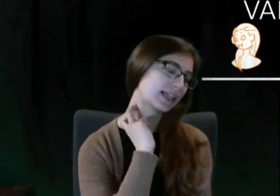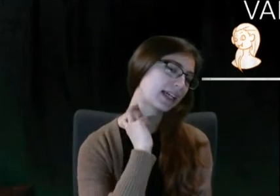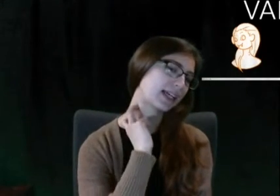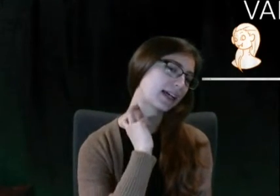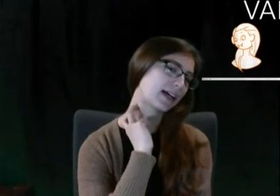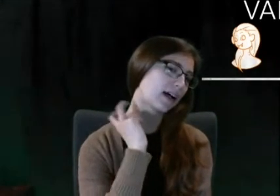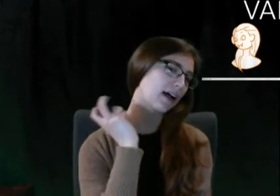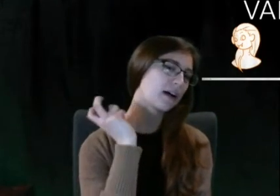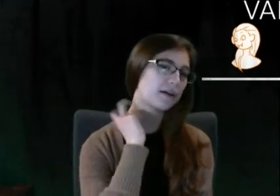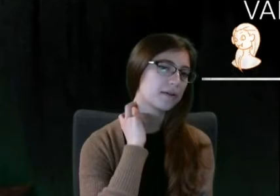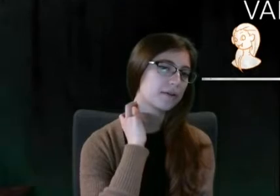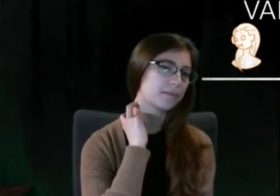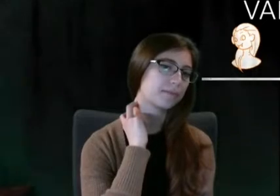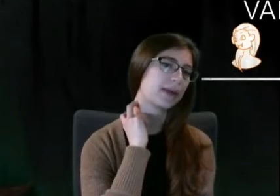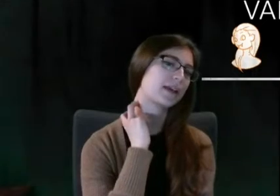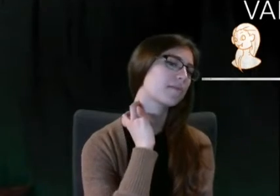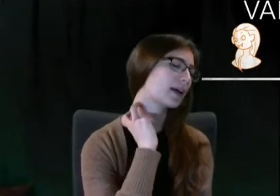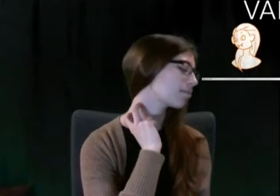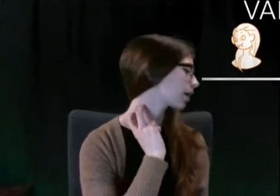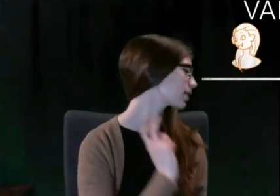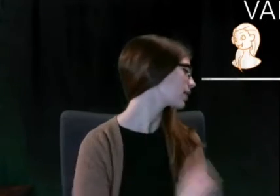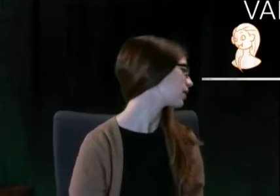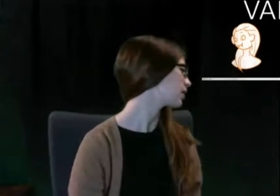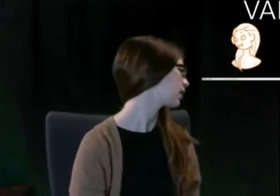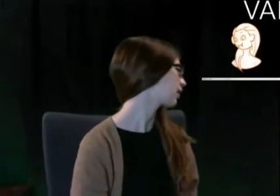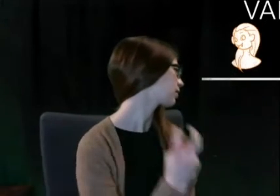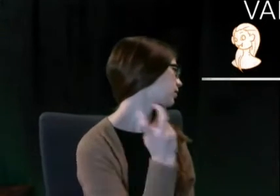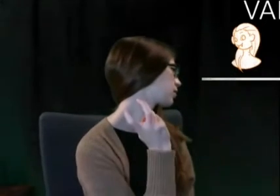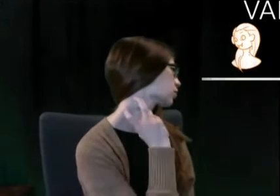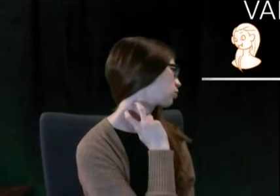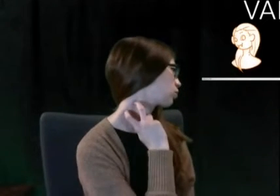then make bite marks into your neck. Just